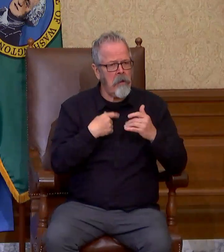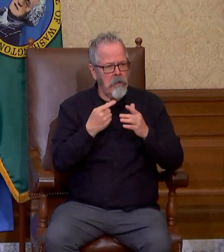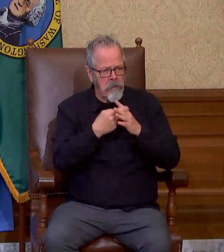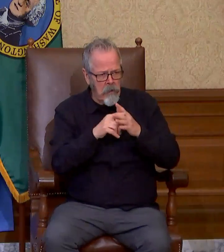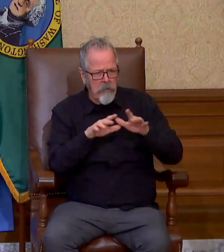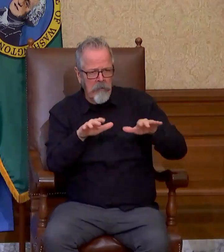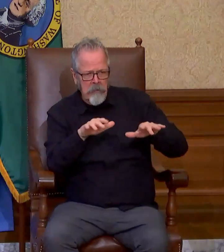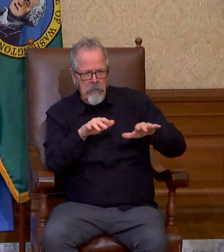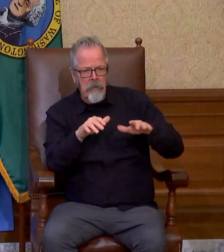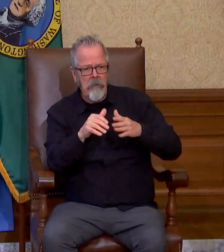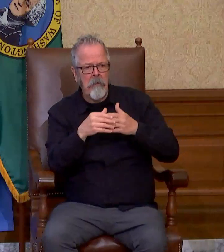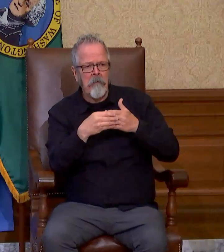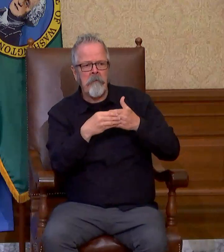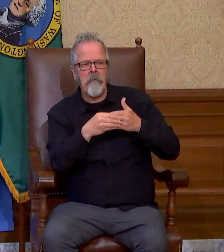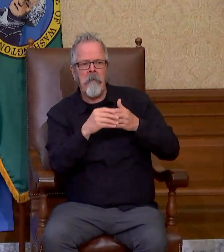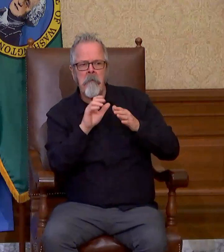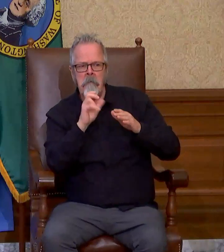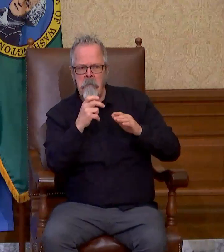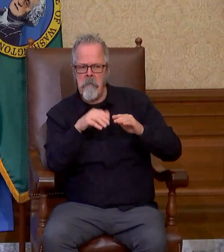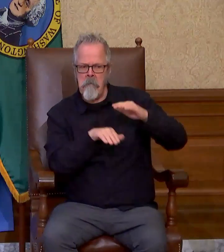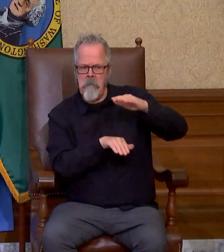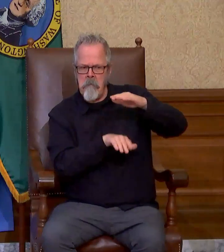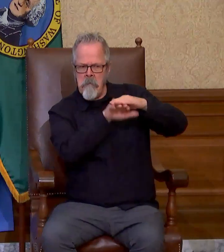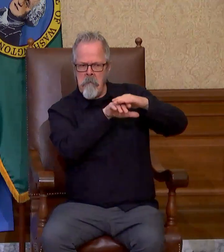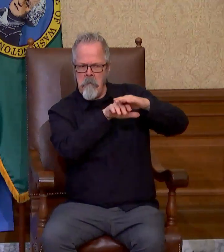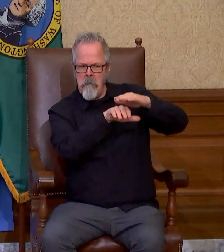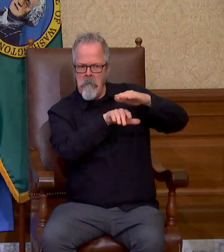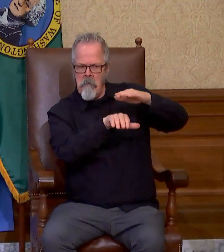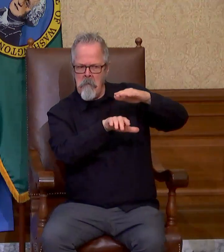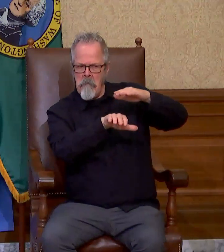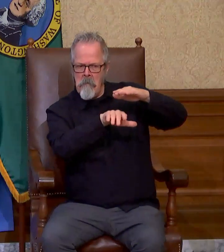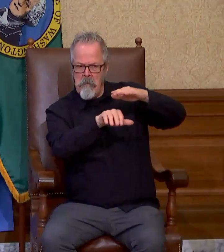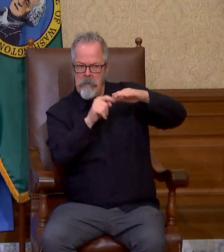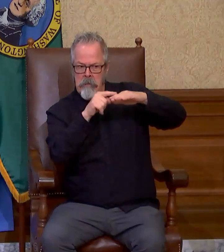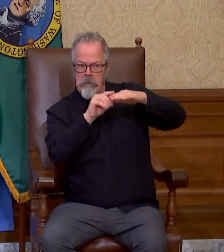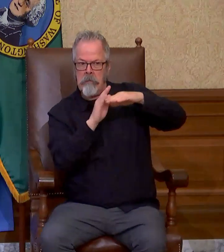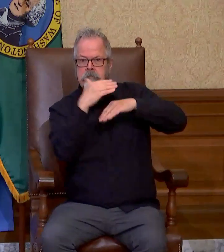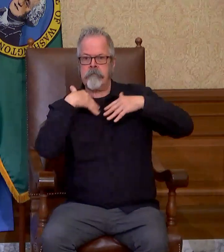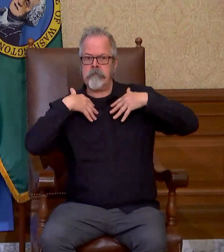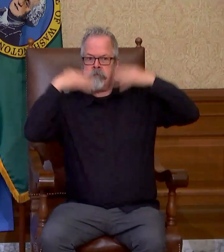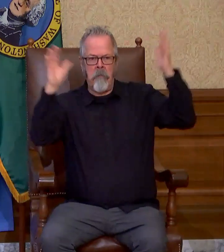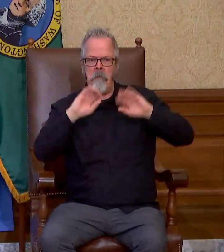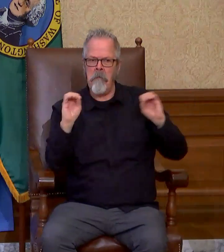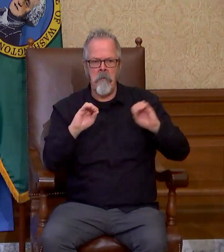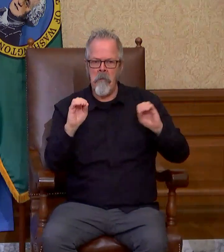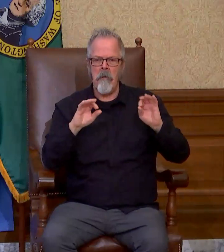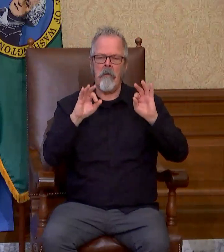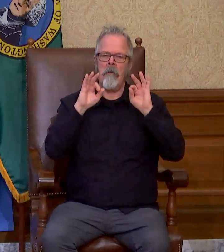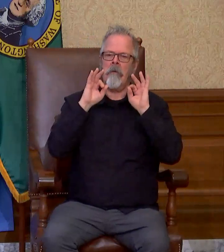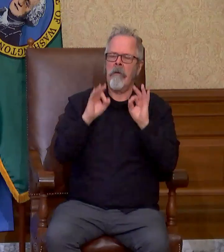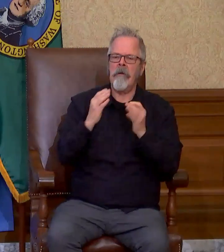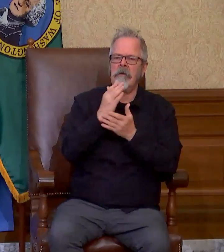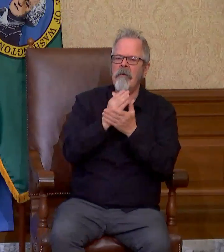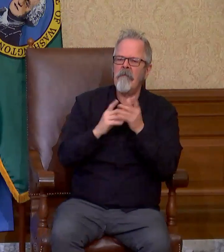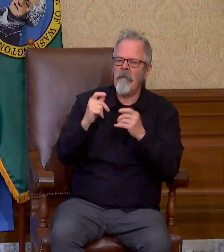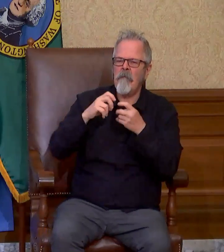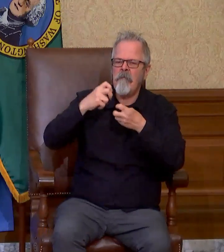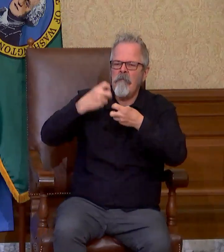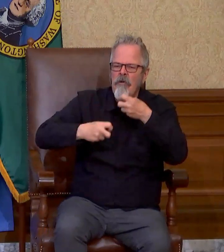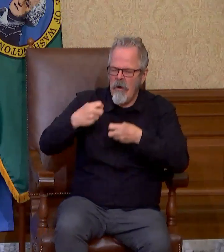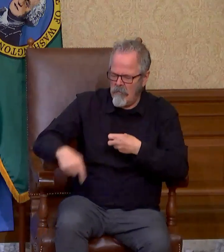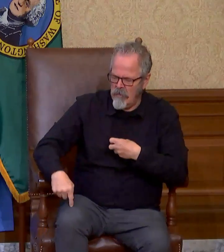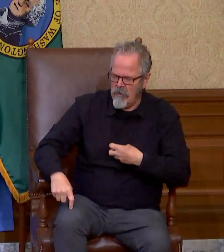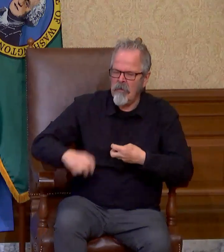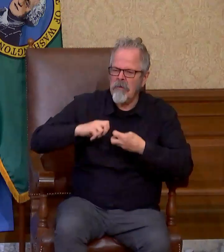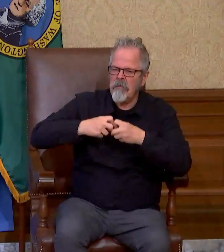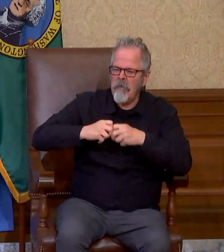revenue picture of hospitals as well. And I'm pleased that we have been able to do this in a way that will make sure that our